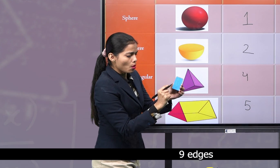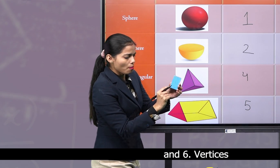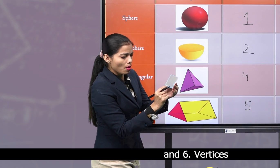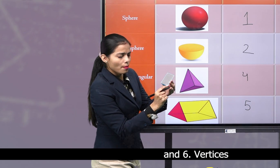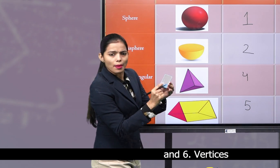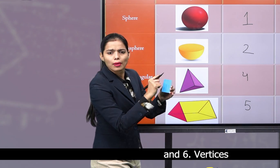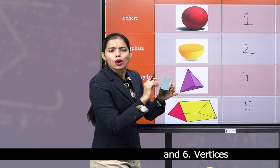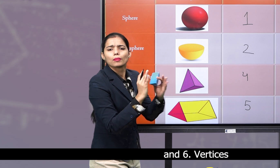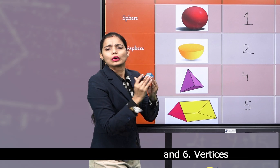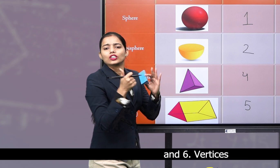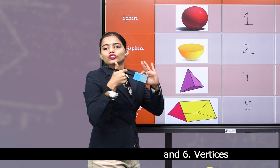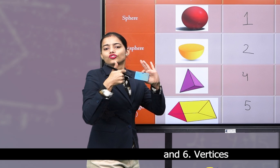and 6 vertices.